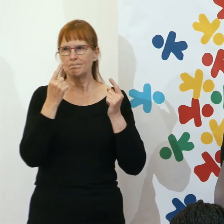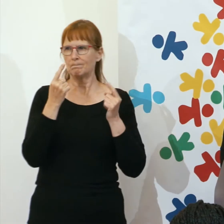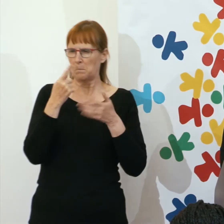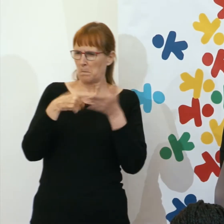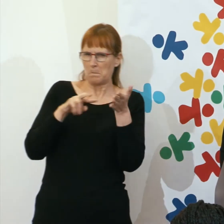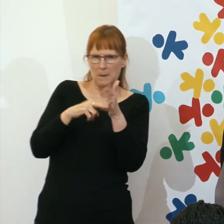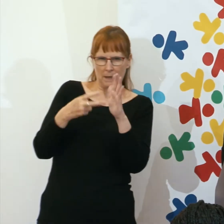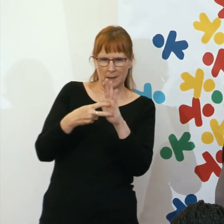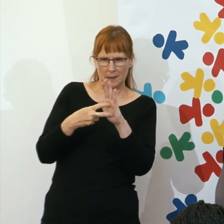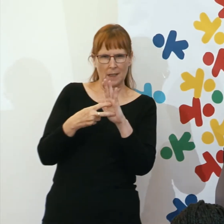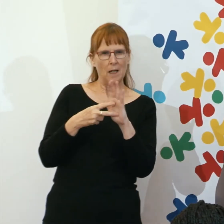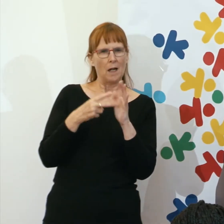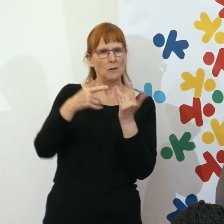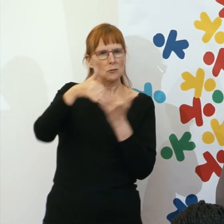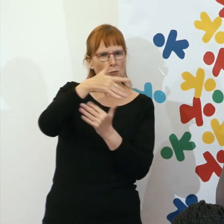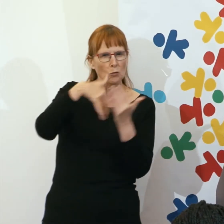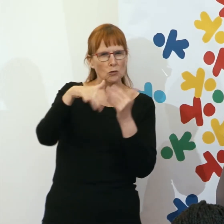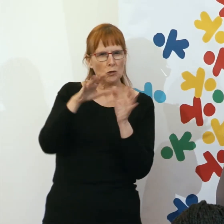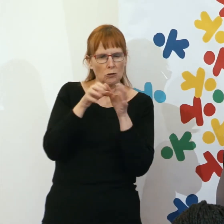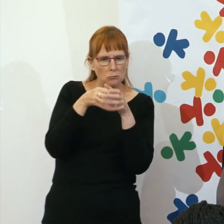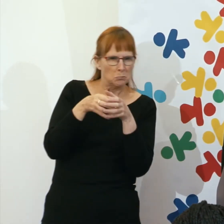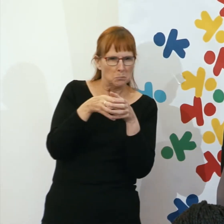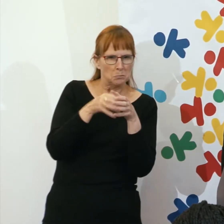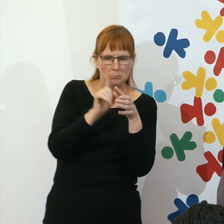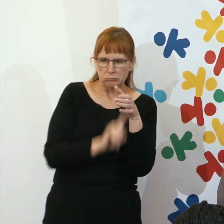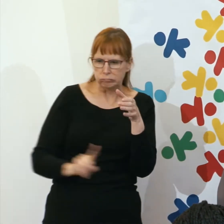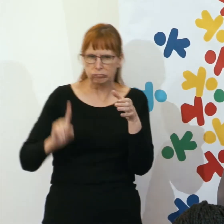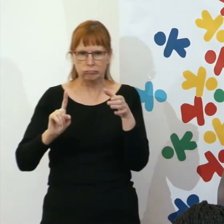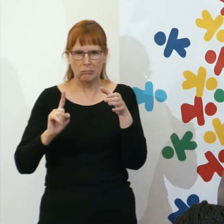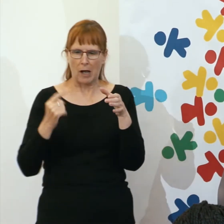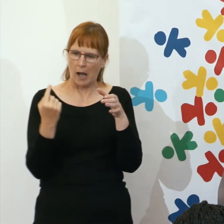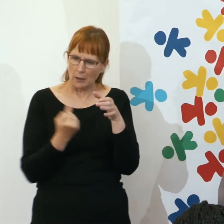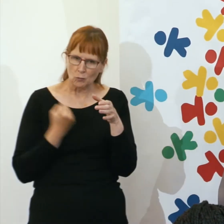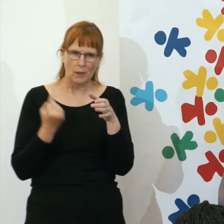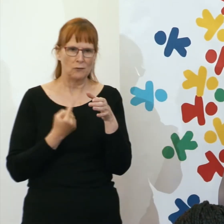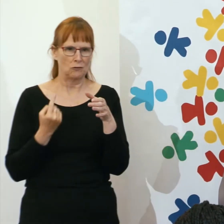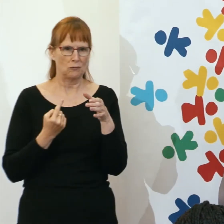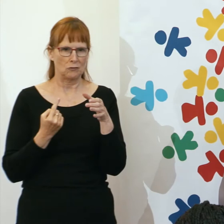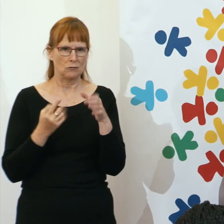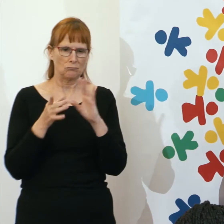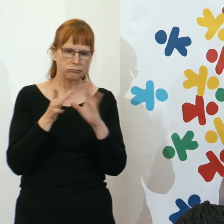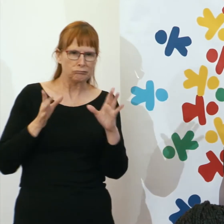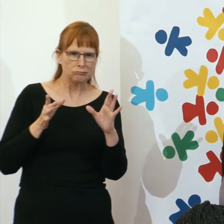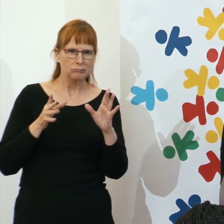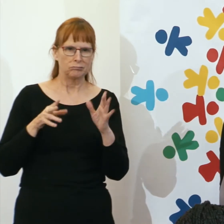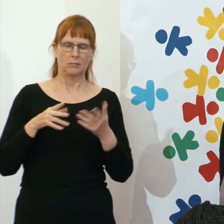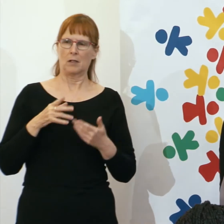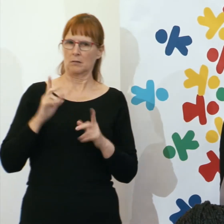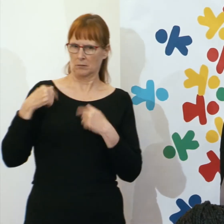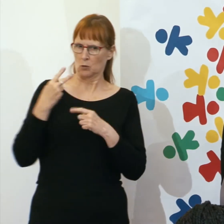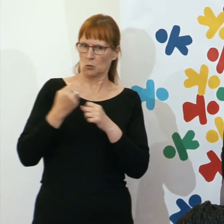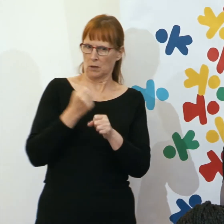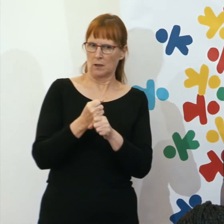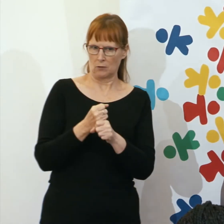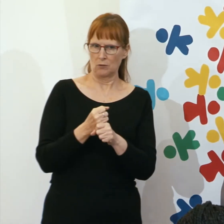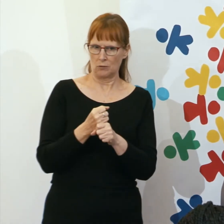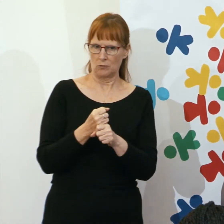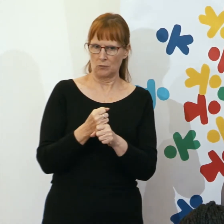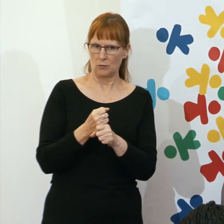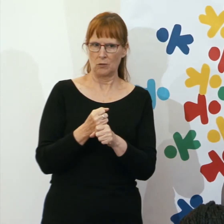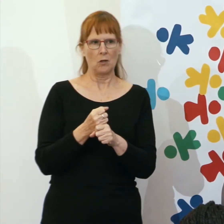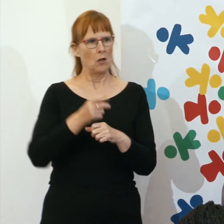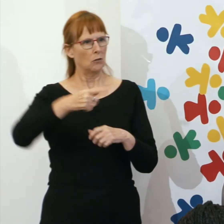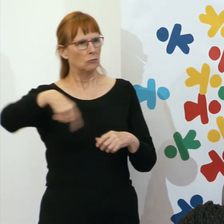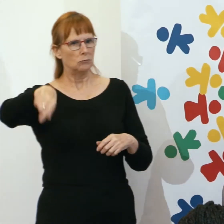social isolation to the world. Thanks to that initial meeting and our collective work over the last 2 years, we